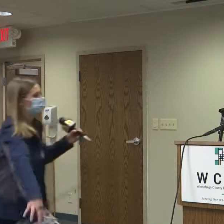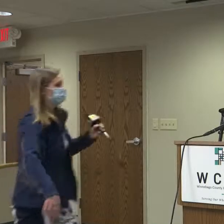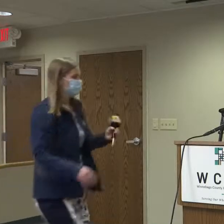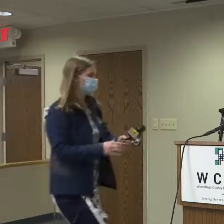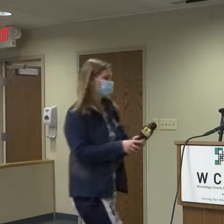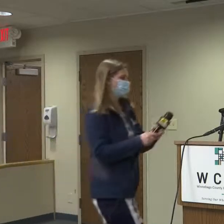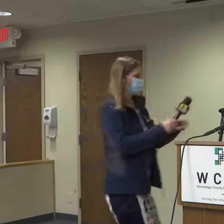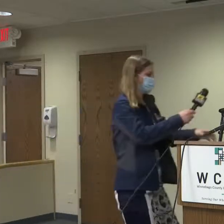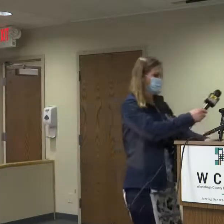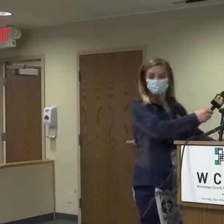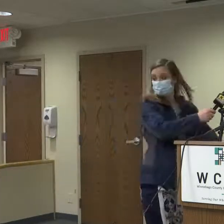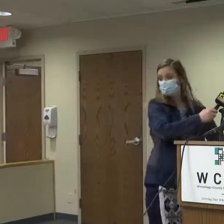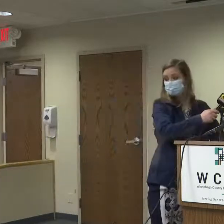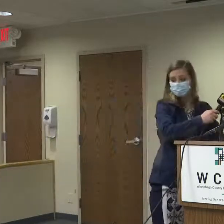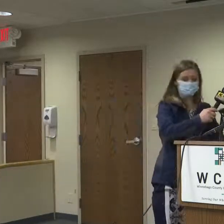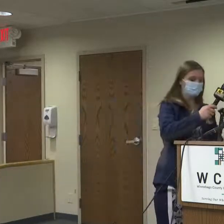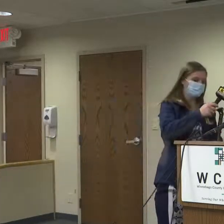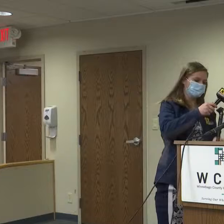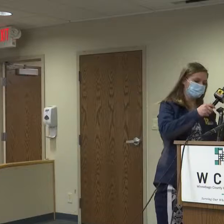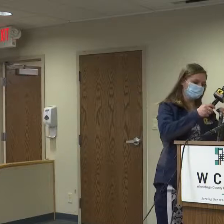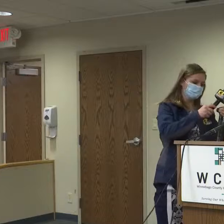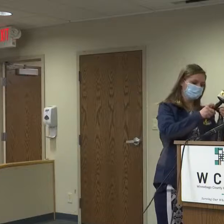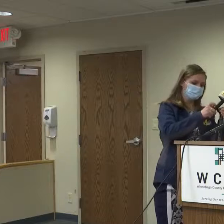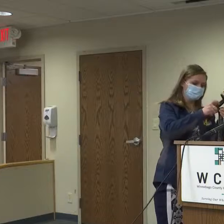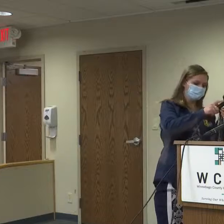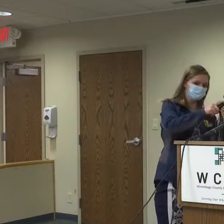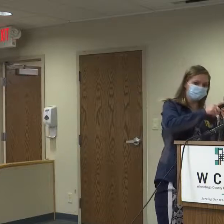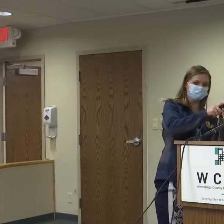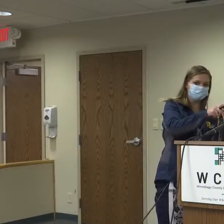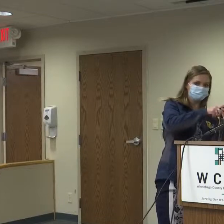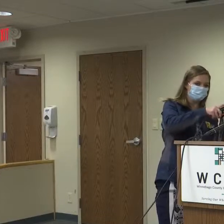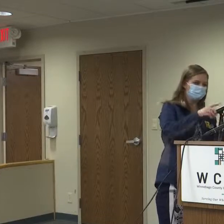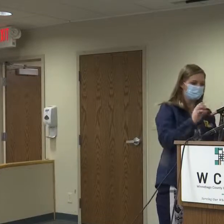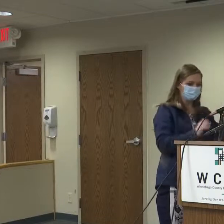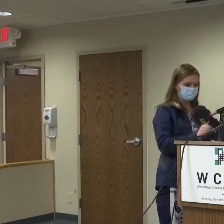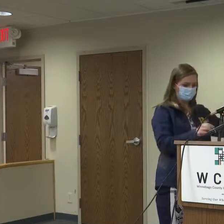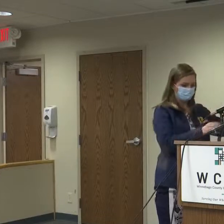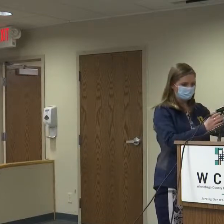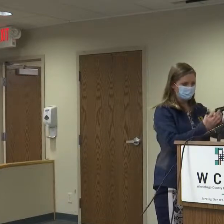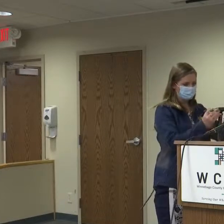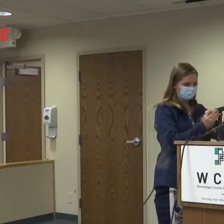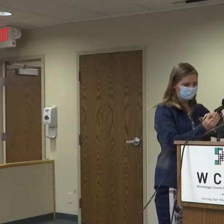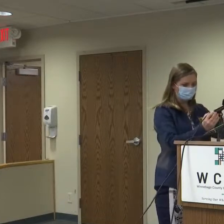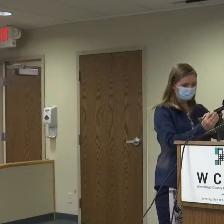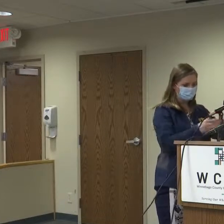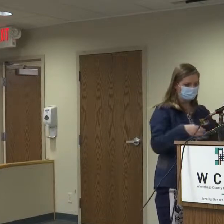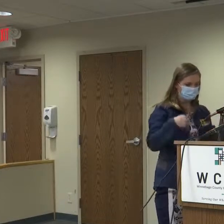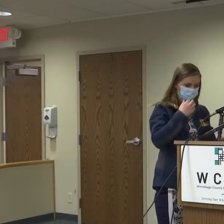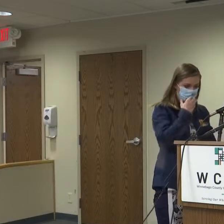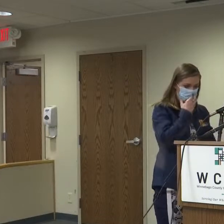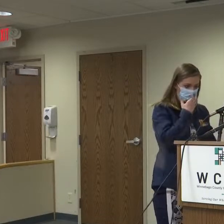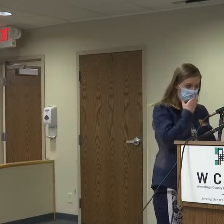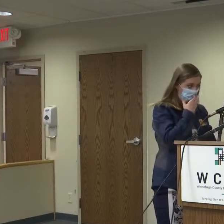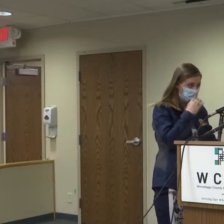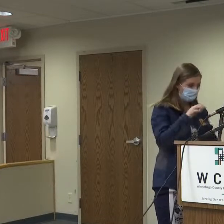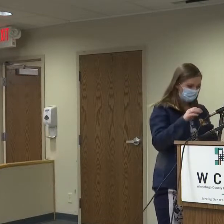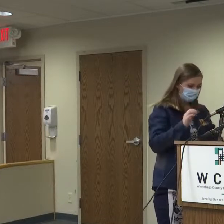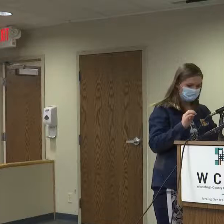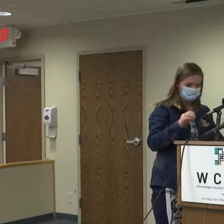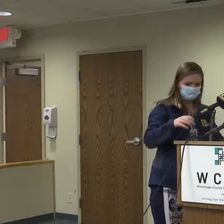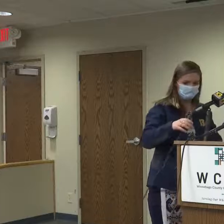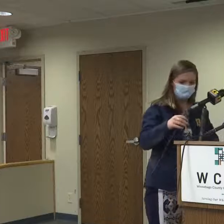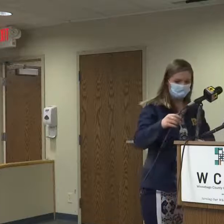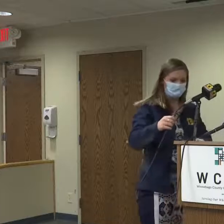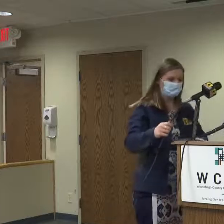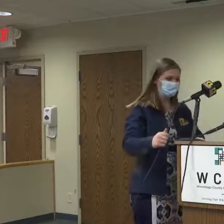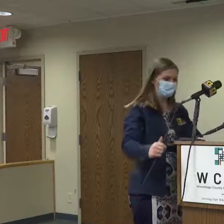We'll do slide it on that. And we'll try it again, and we're going to keep it 2. Slide down to 2.